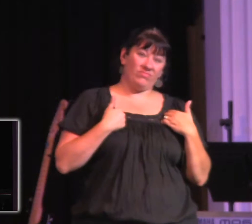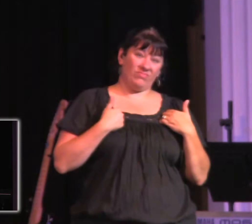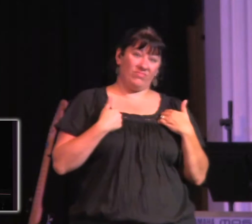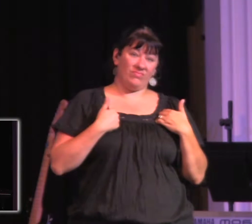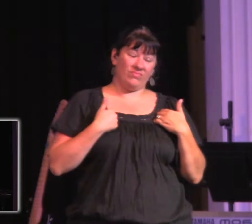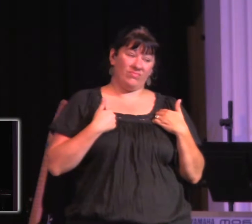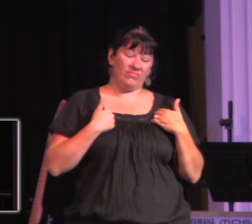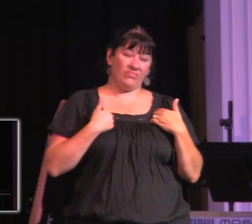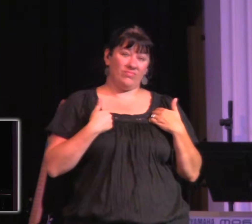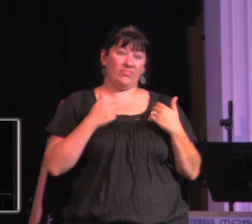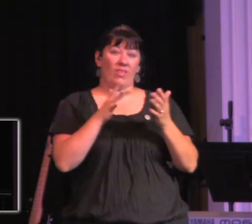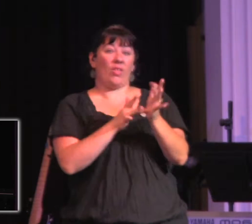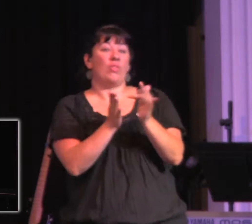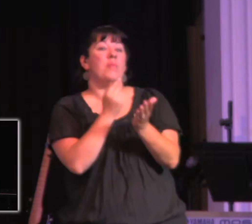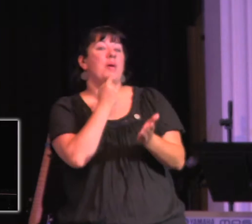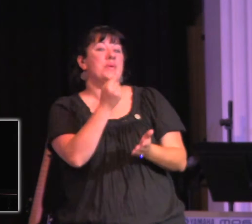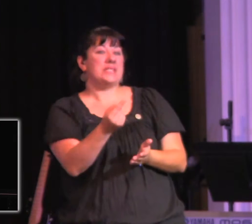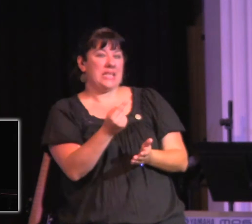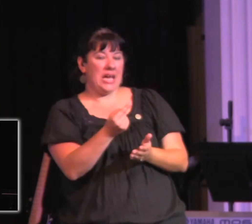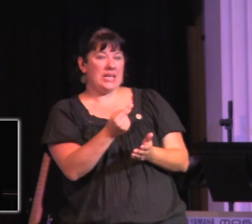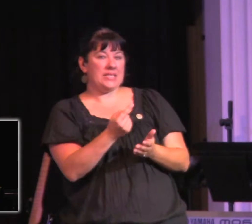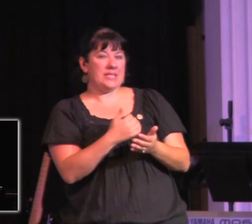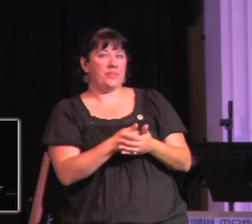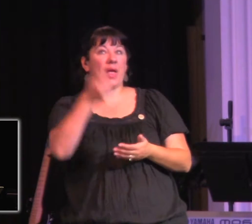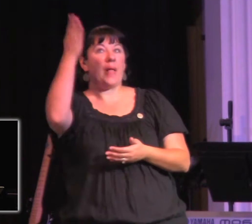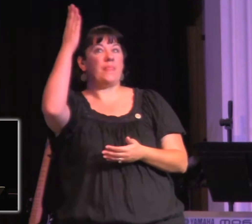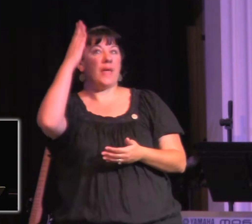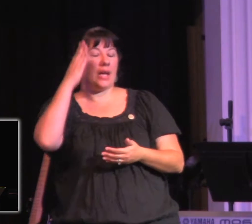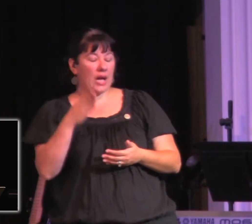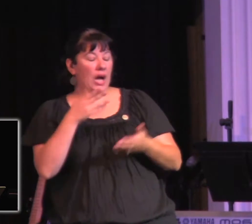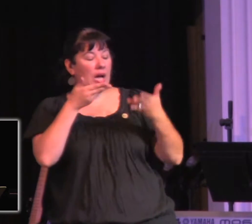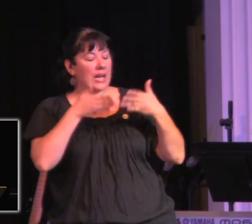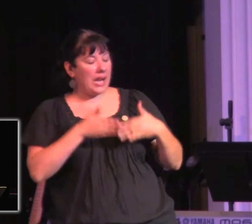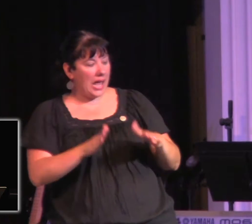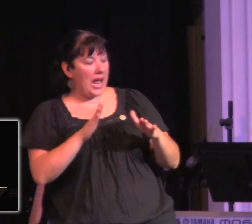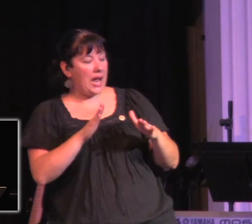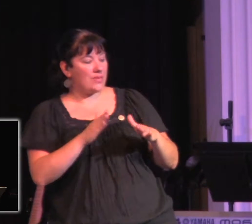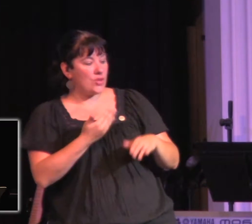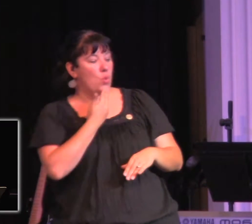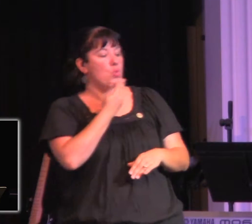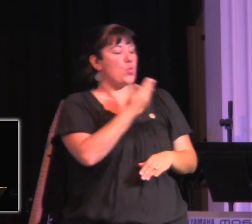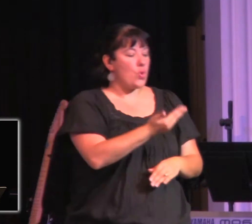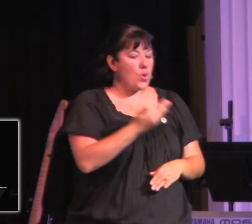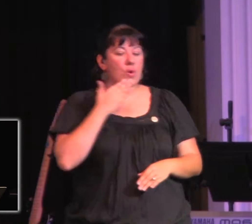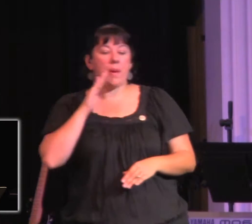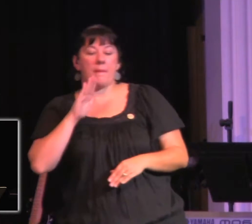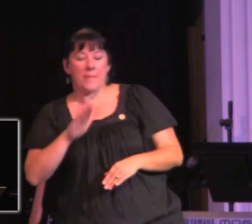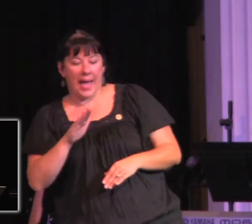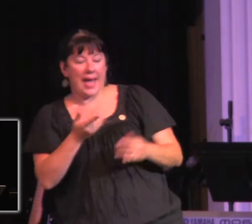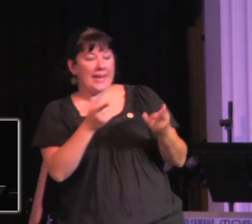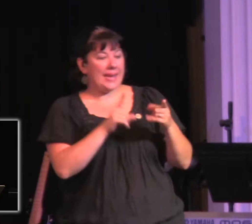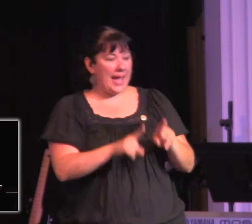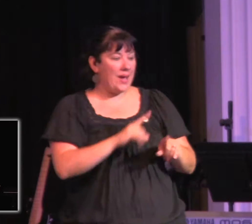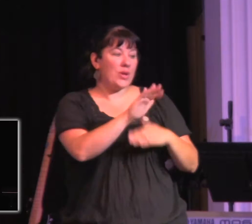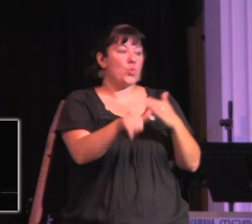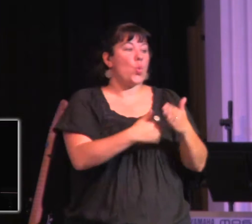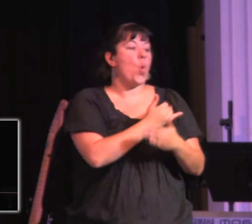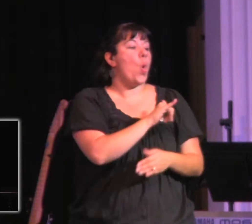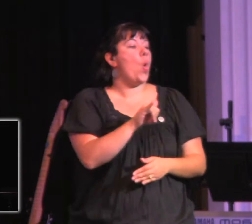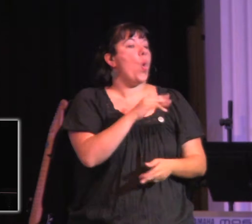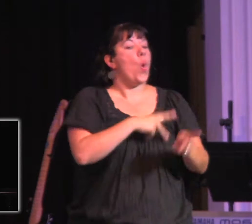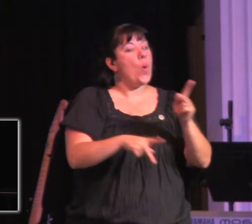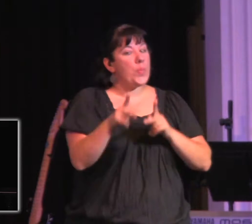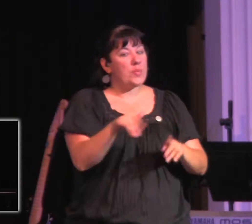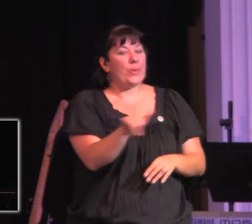unjust alike. And what this means is this, life is not always fair. Life is not always fair. We don't always